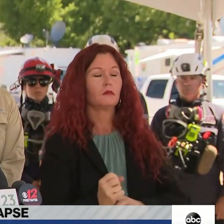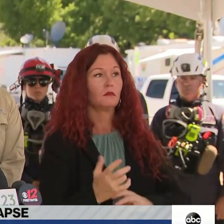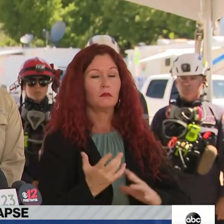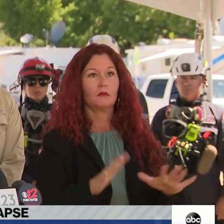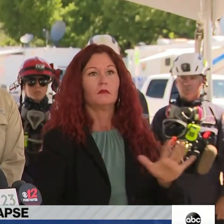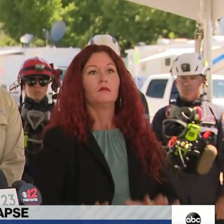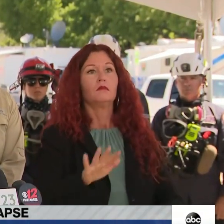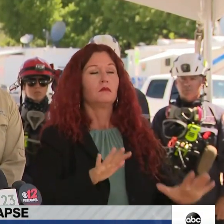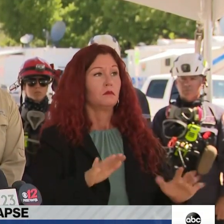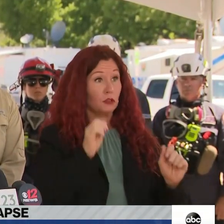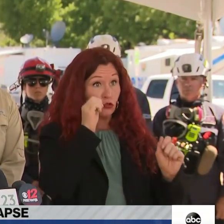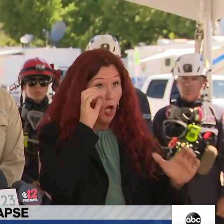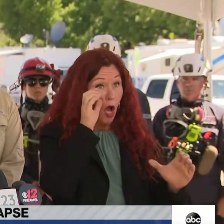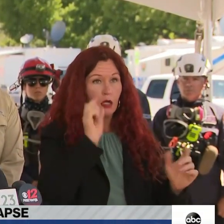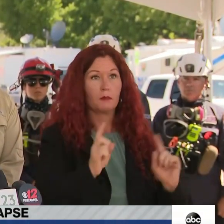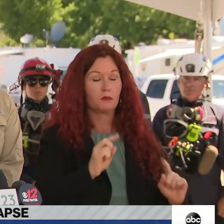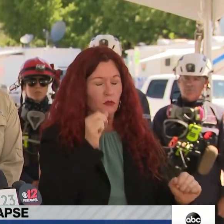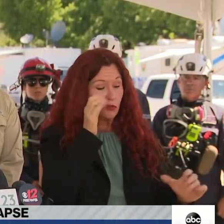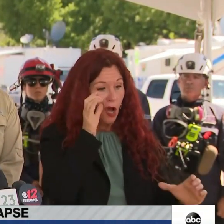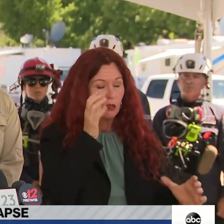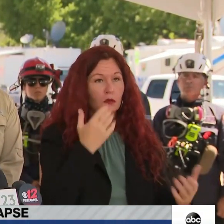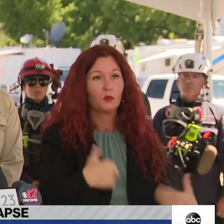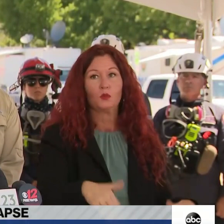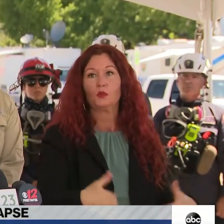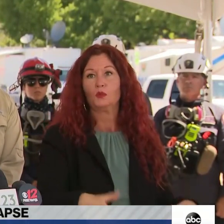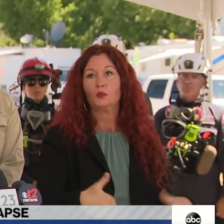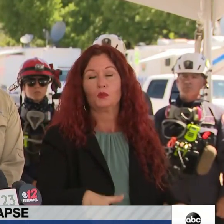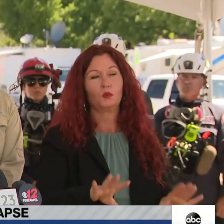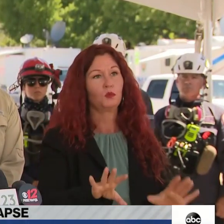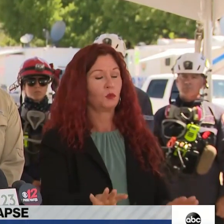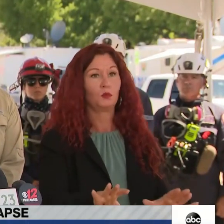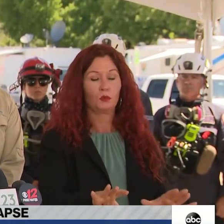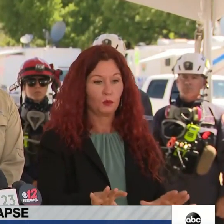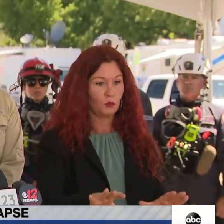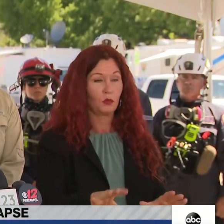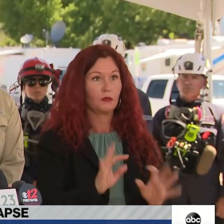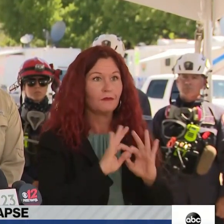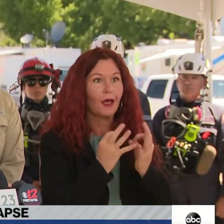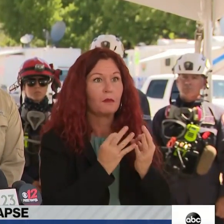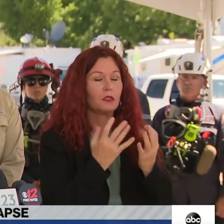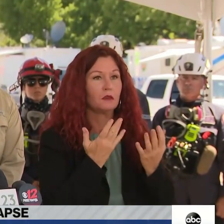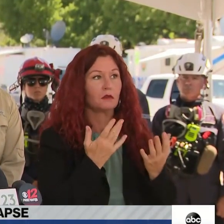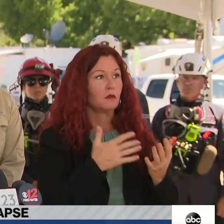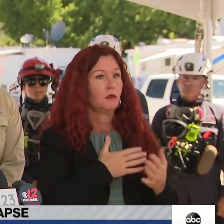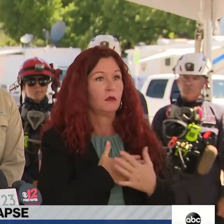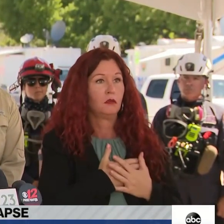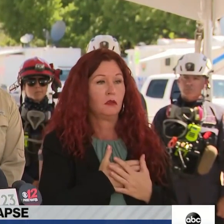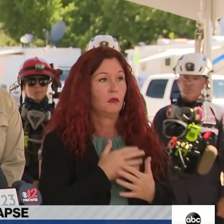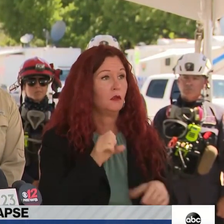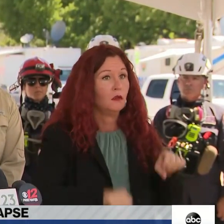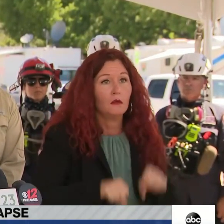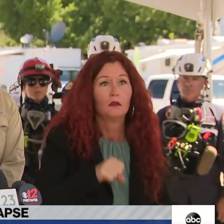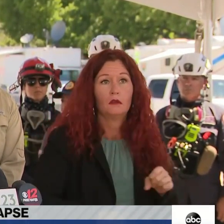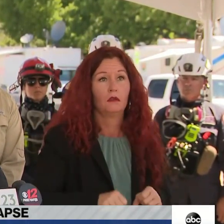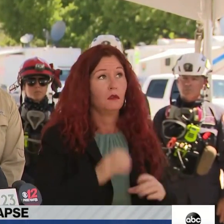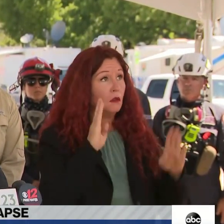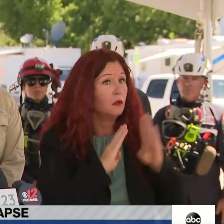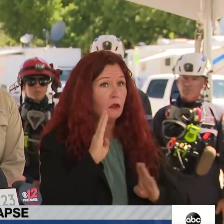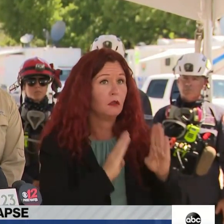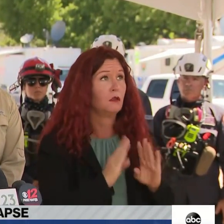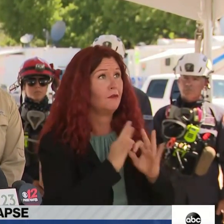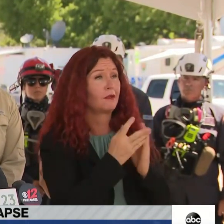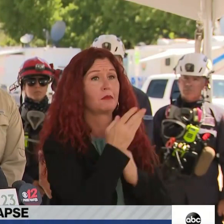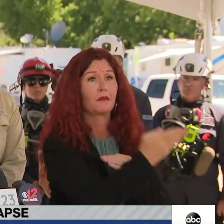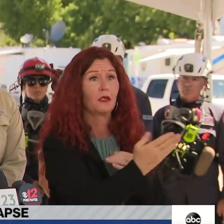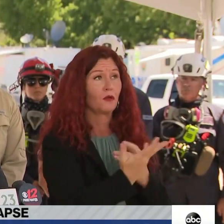seen. I think the angst, particularly of the families not knowing if they had loved ones in that building, the